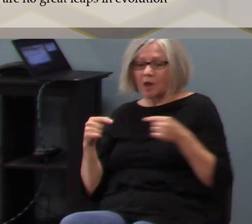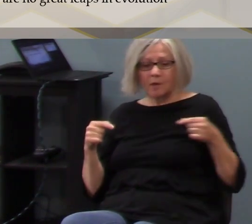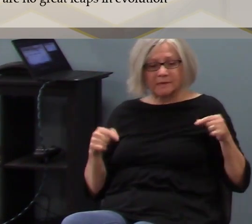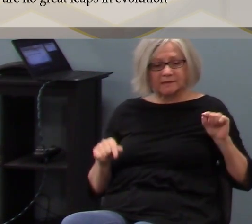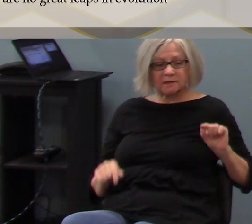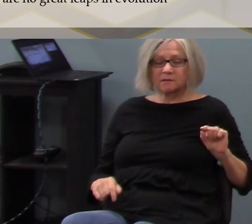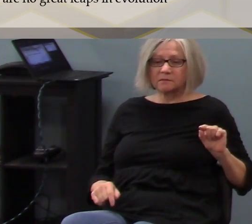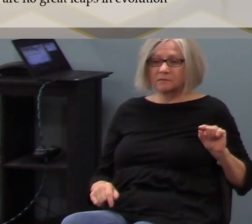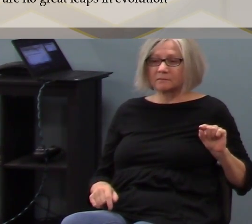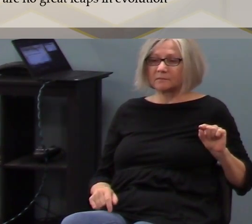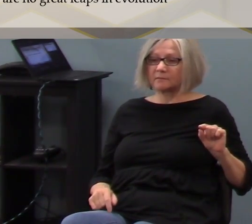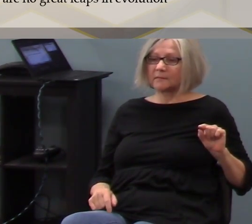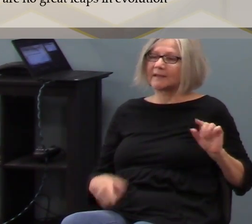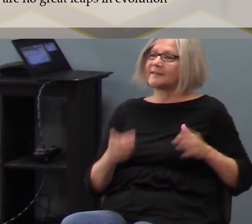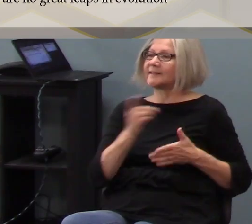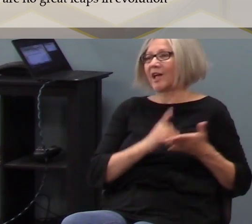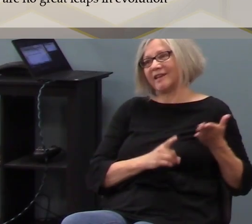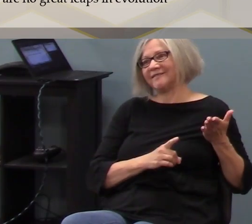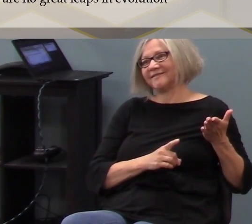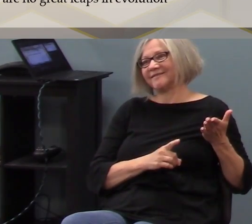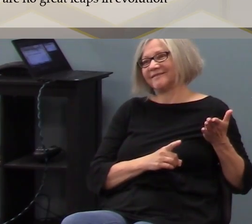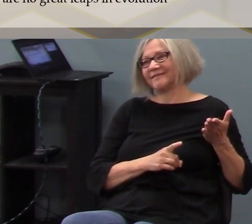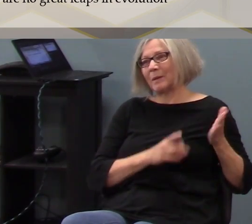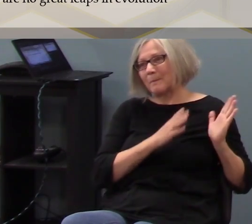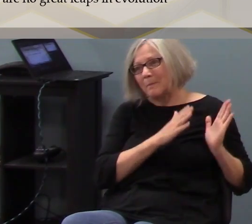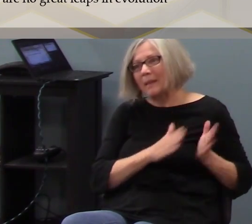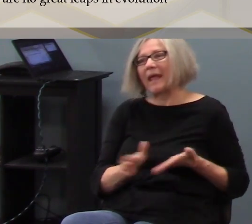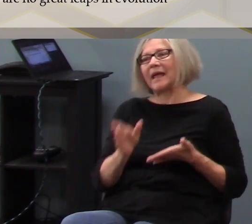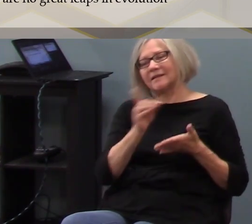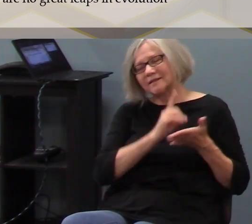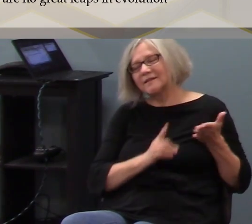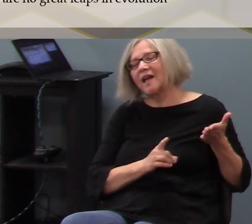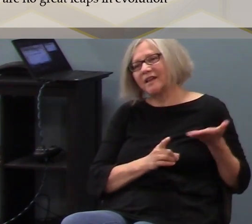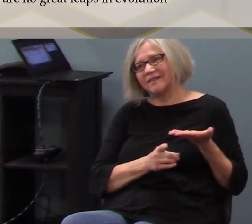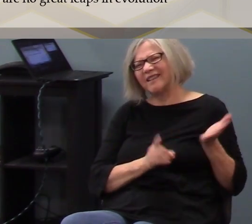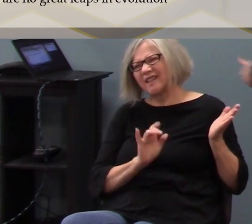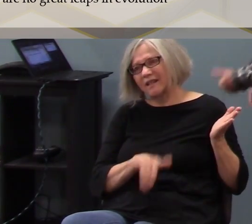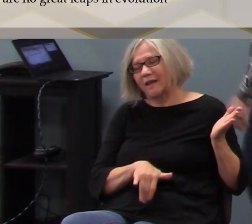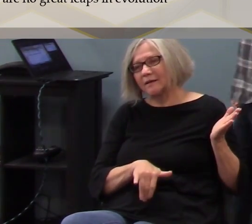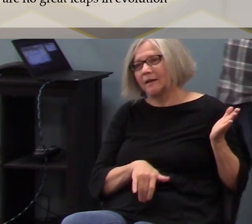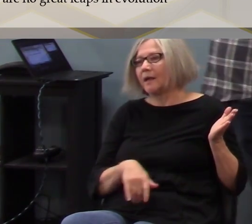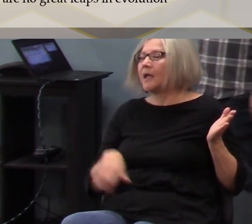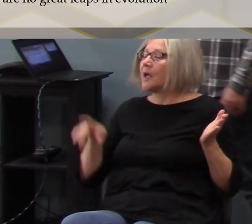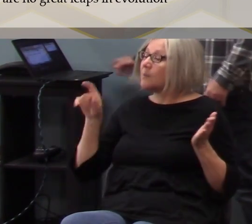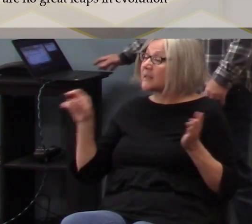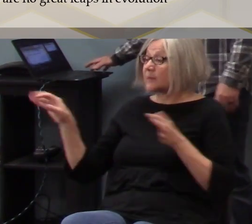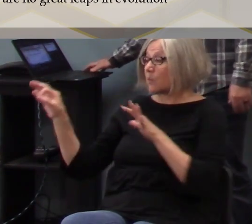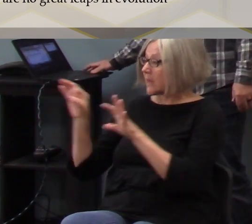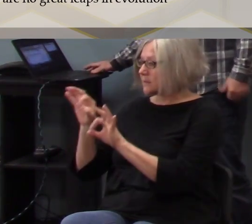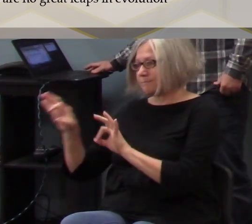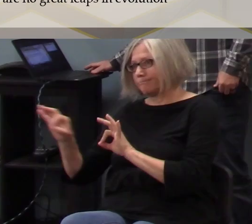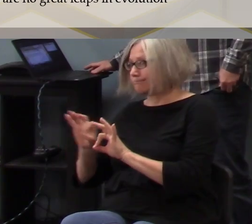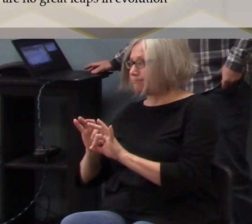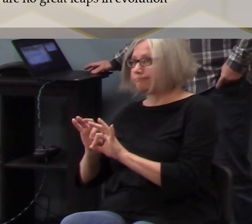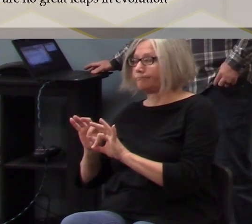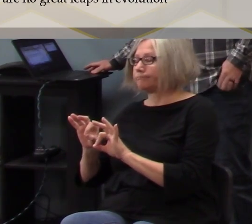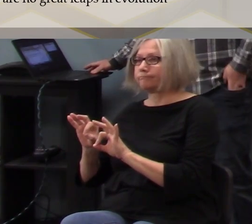is design. Yeah, planned, design, things like that. So it has to be random, and again, it